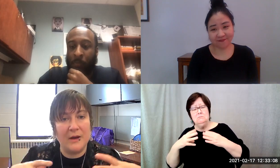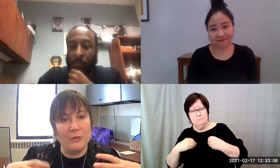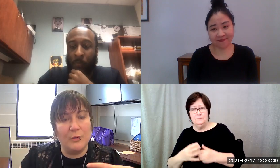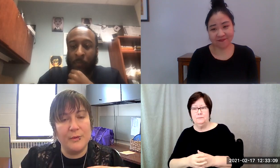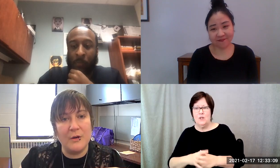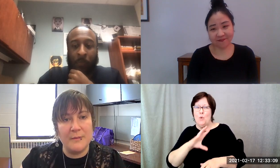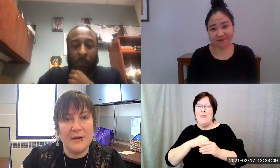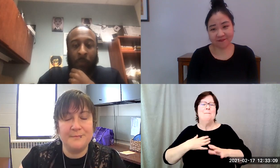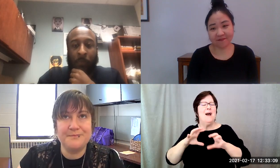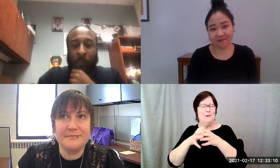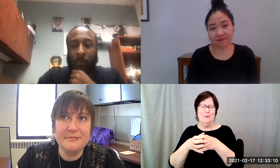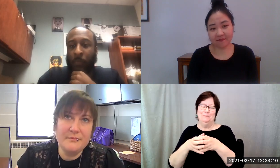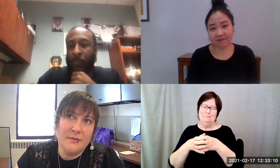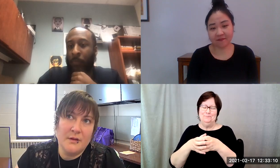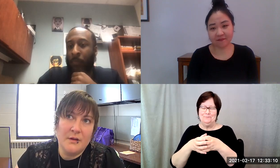Within my group,